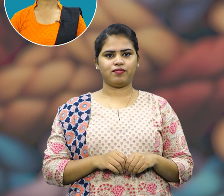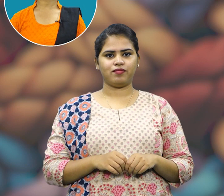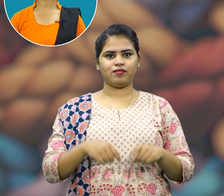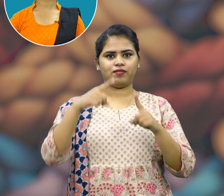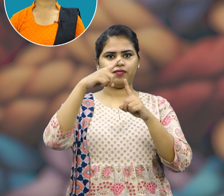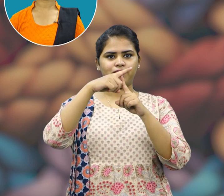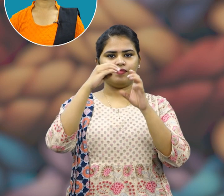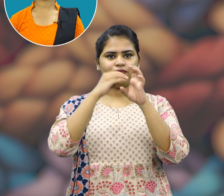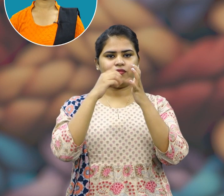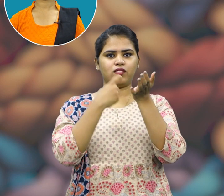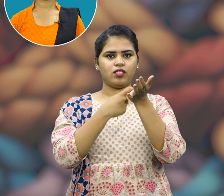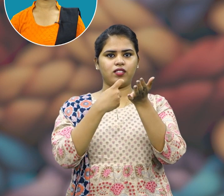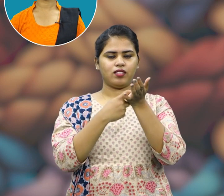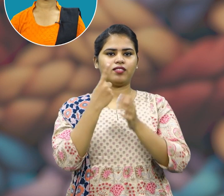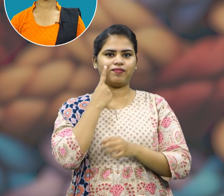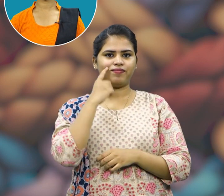terracotta,